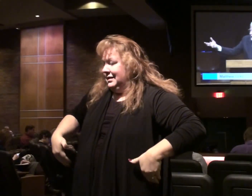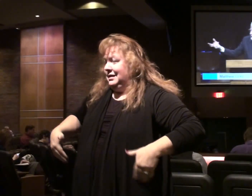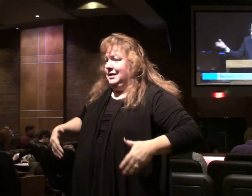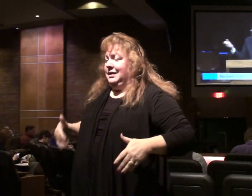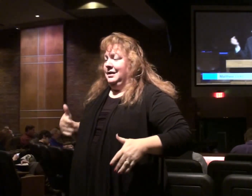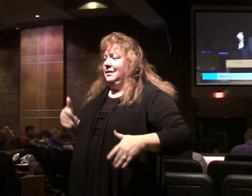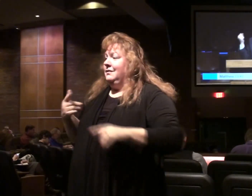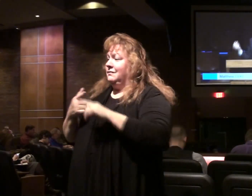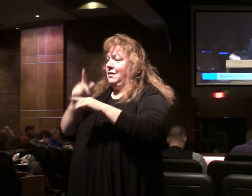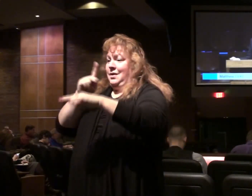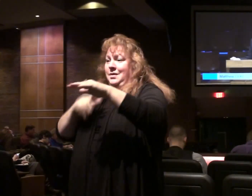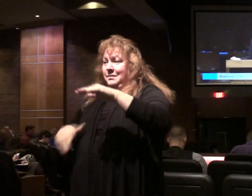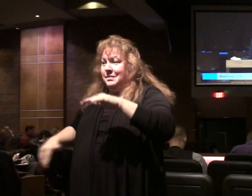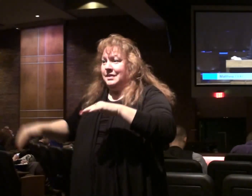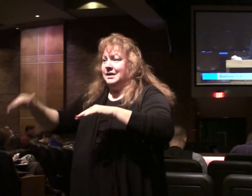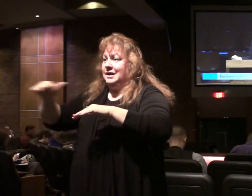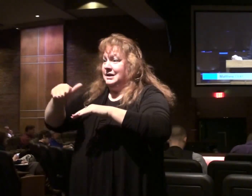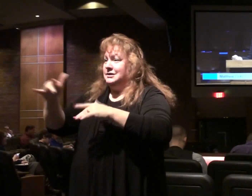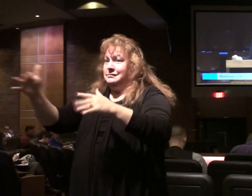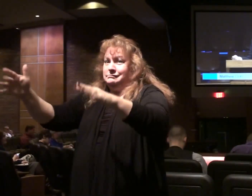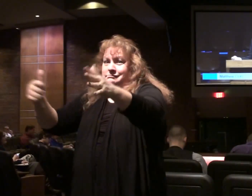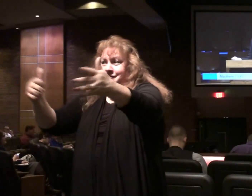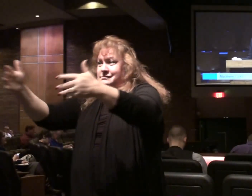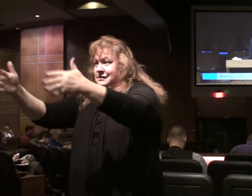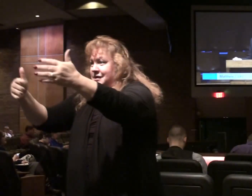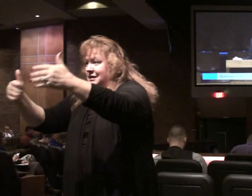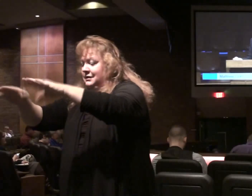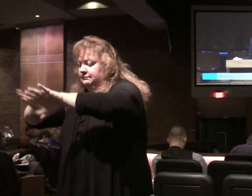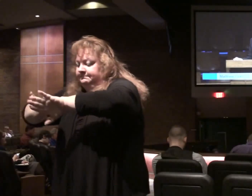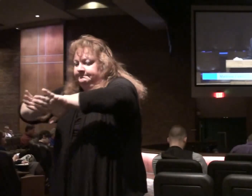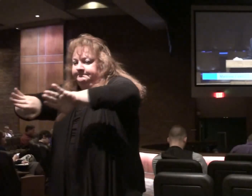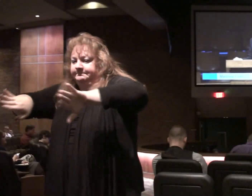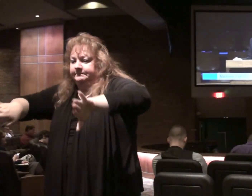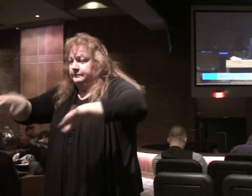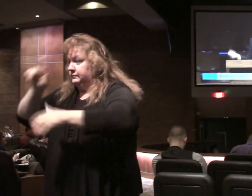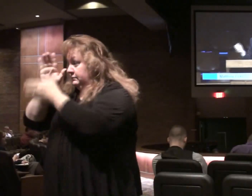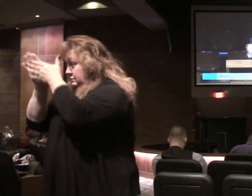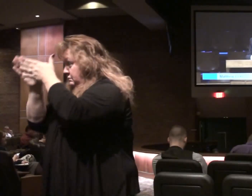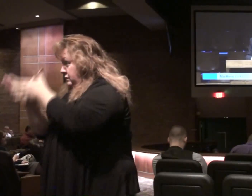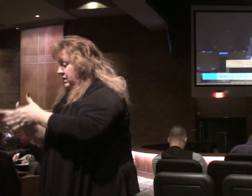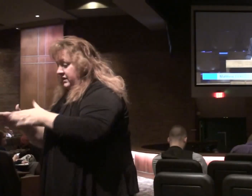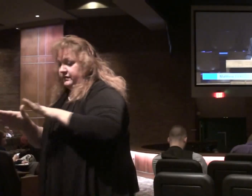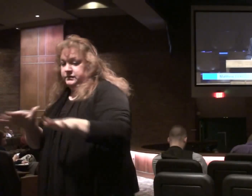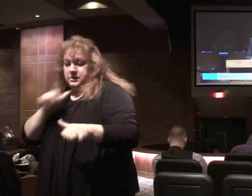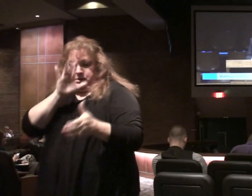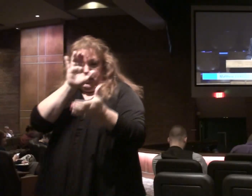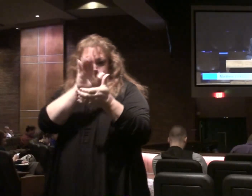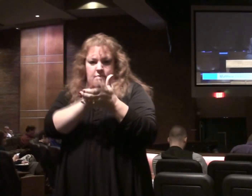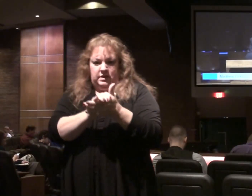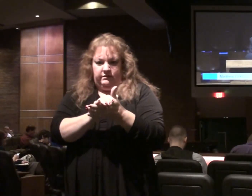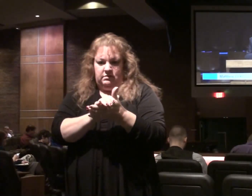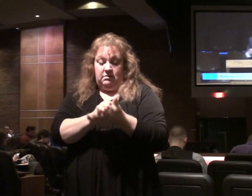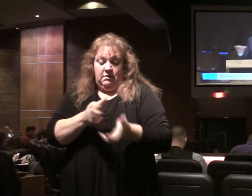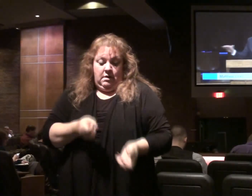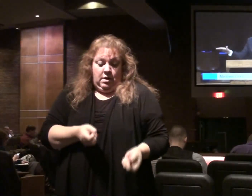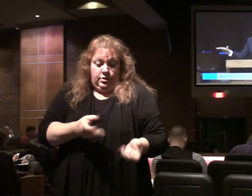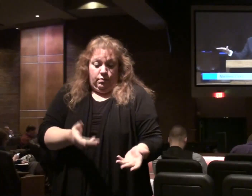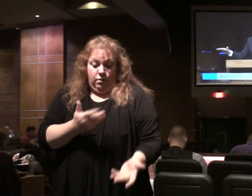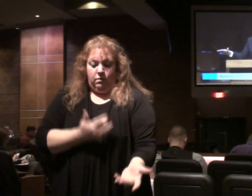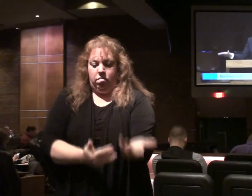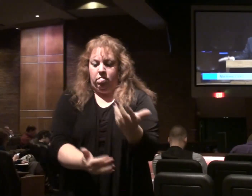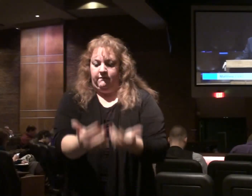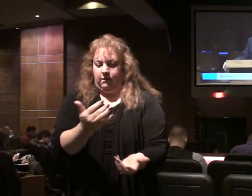gather out of the kingdom he's going to establish all unbelievers. They'll be thrown into the furnace of fire. Then